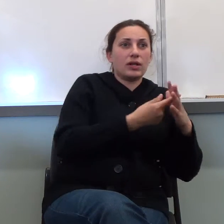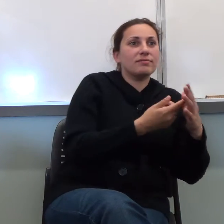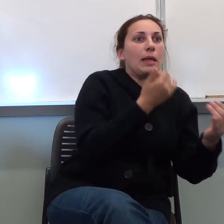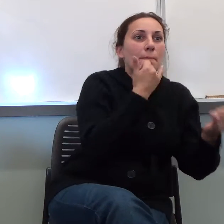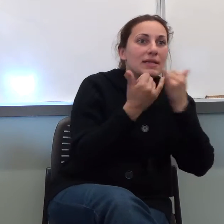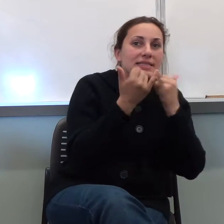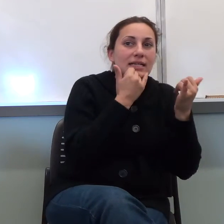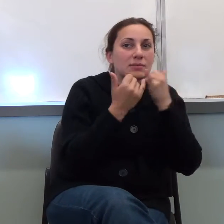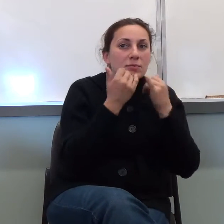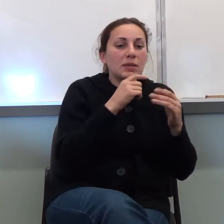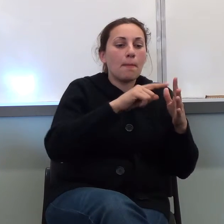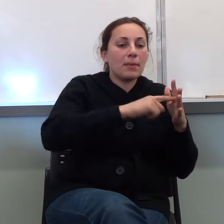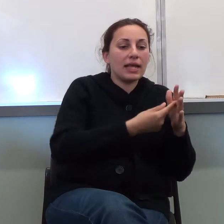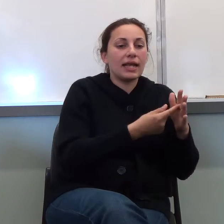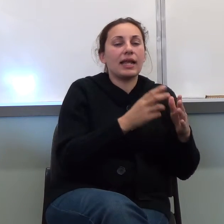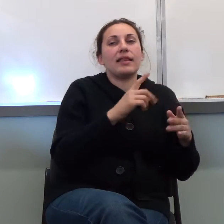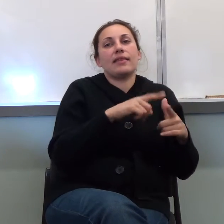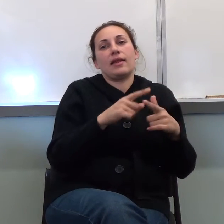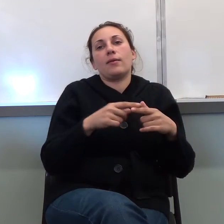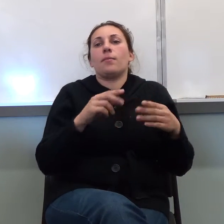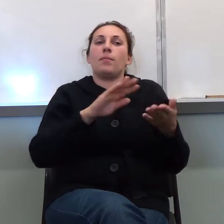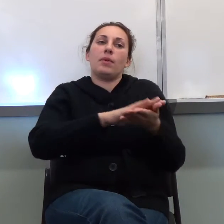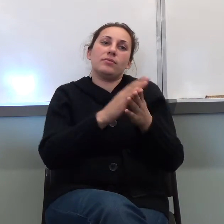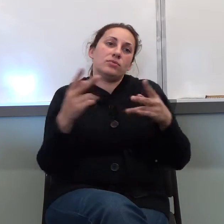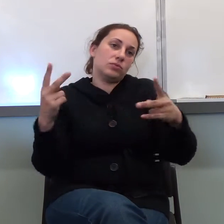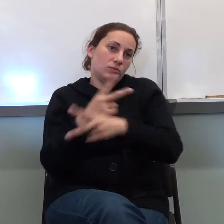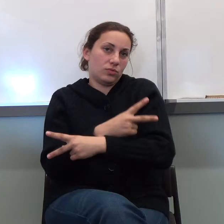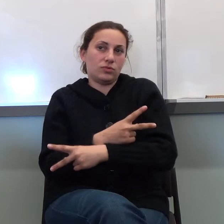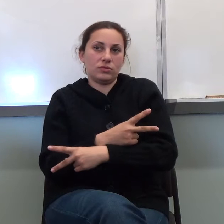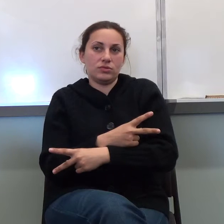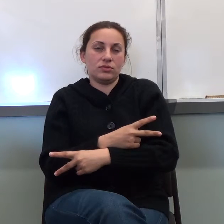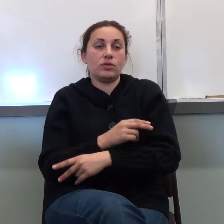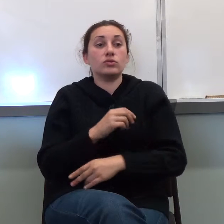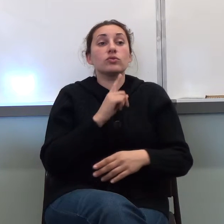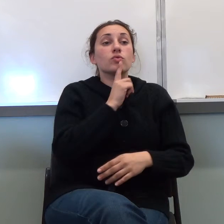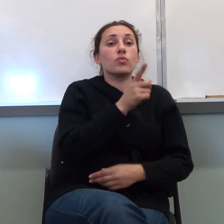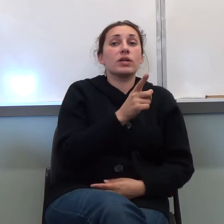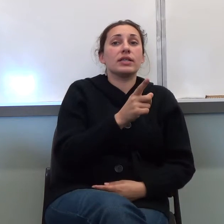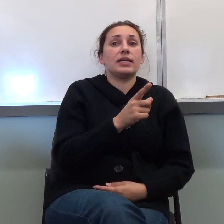at the beginning, which will get multiplied by 100. So it's 100 times as big as you think it is.